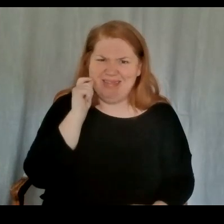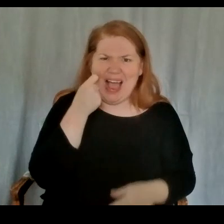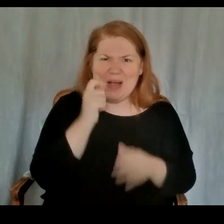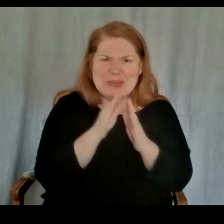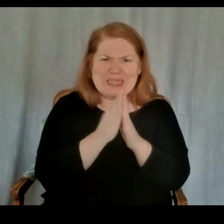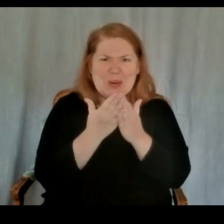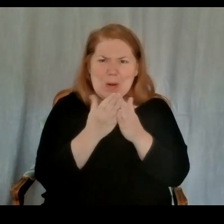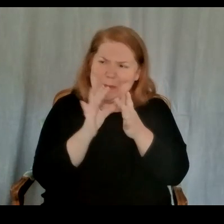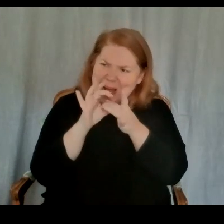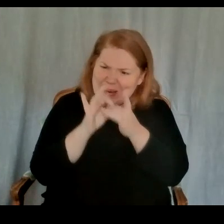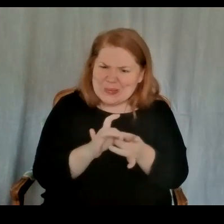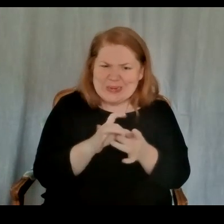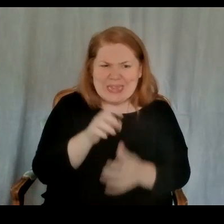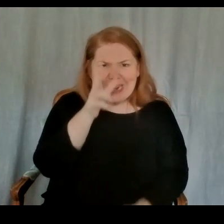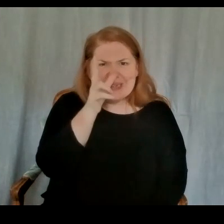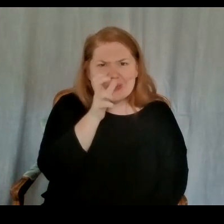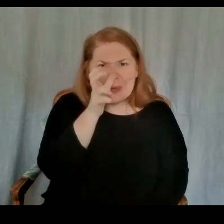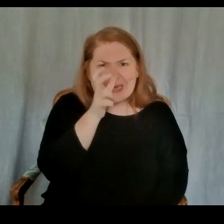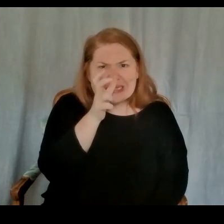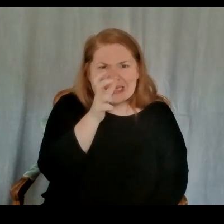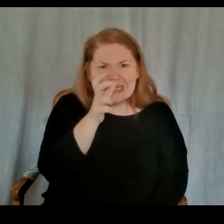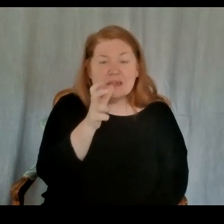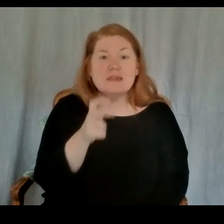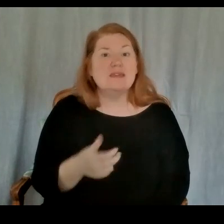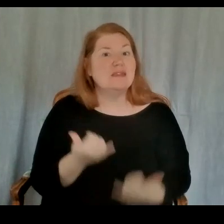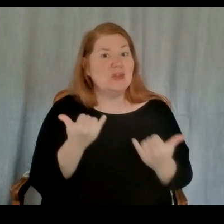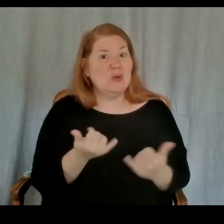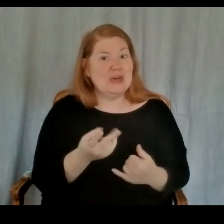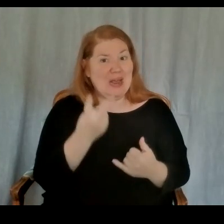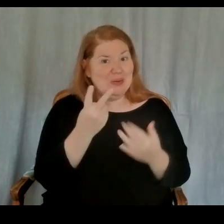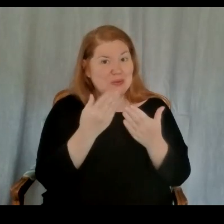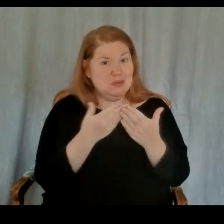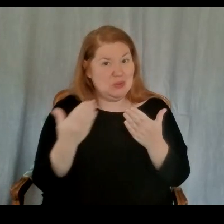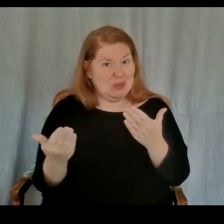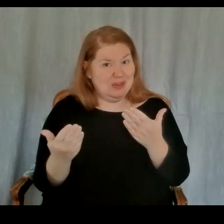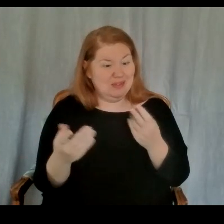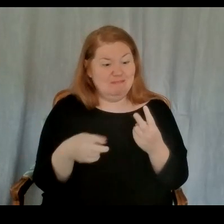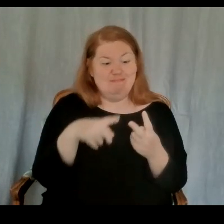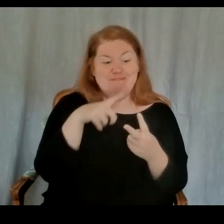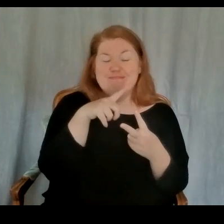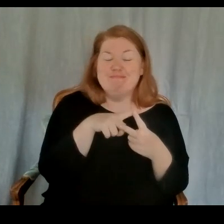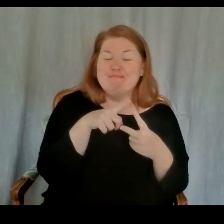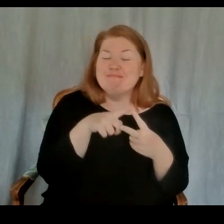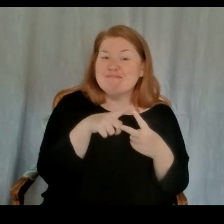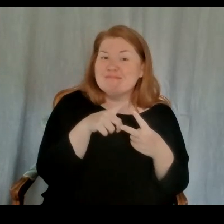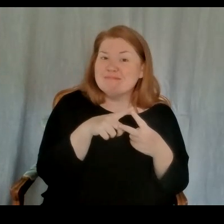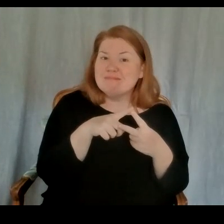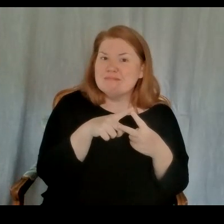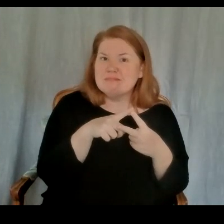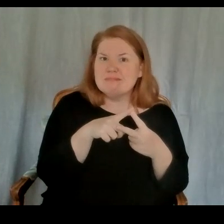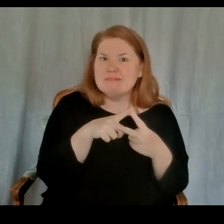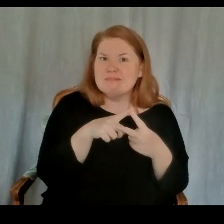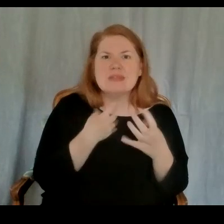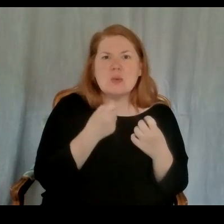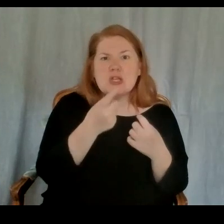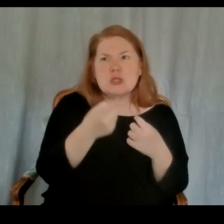ladybugs and other insects. So I have 2 things that you can do. Number 1, go outside and